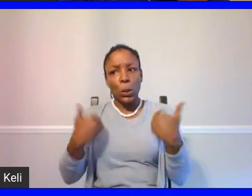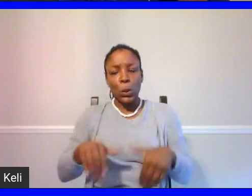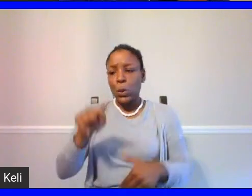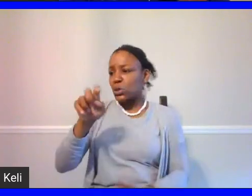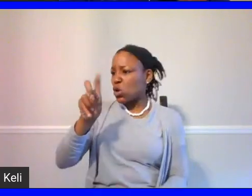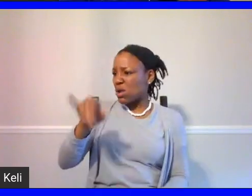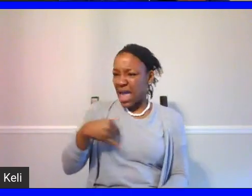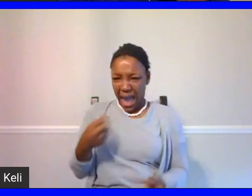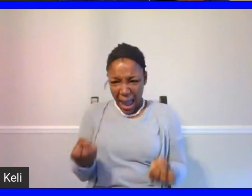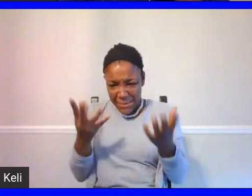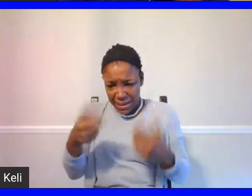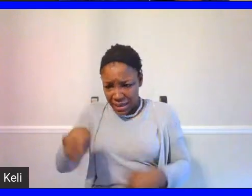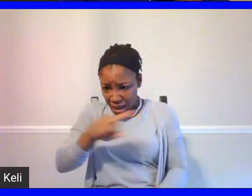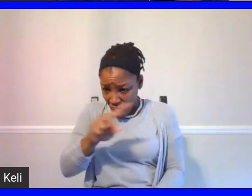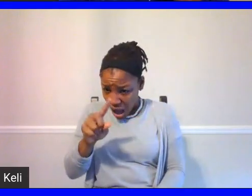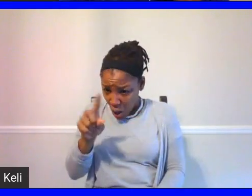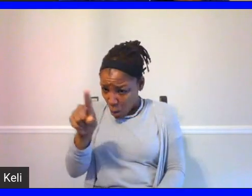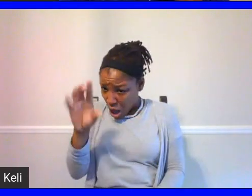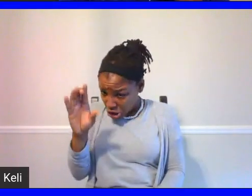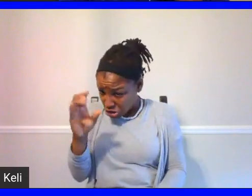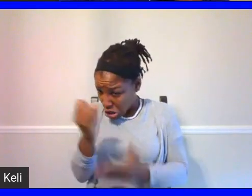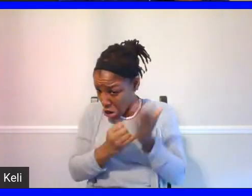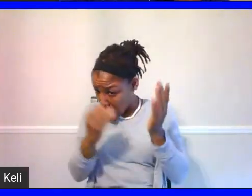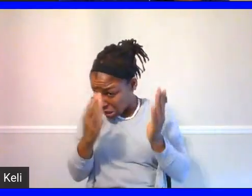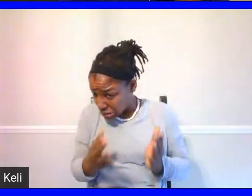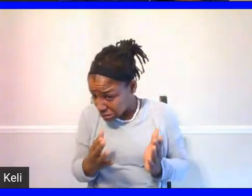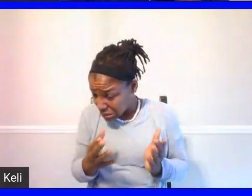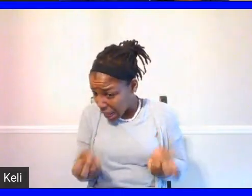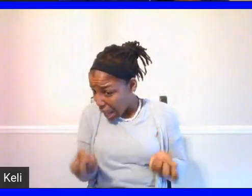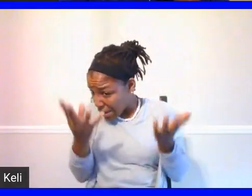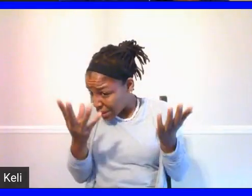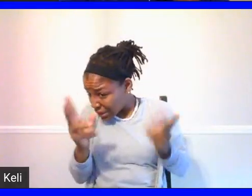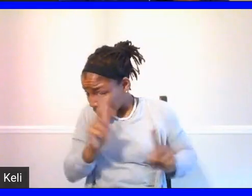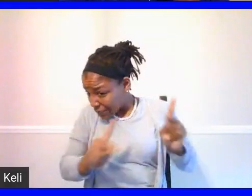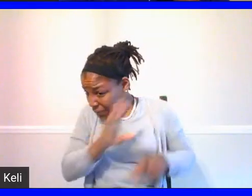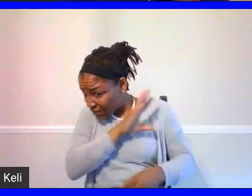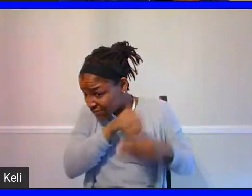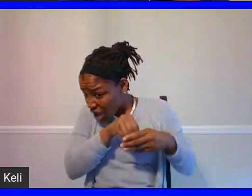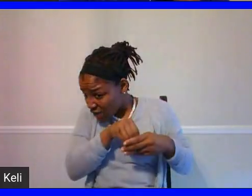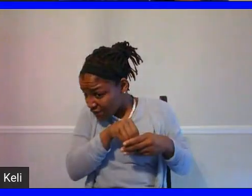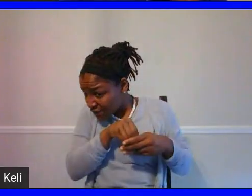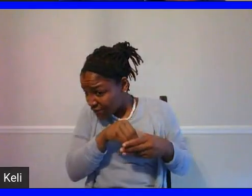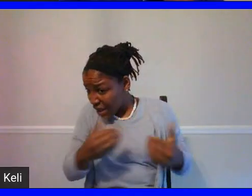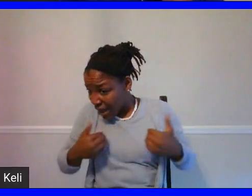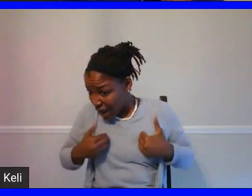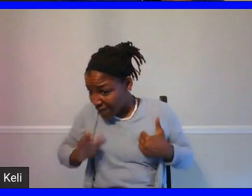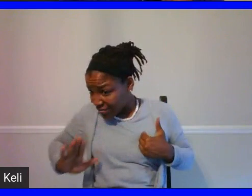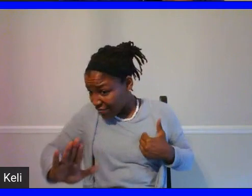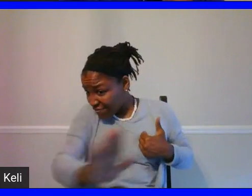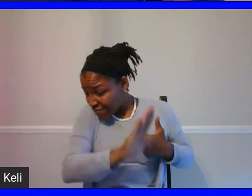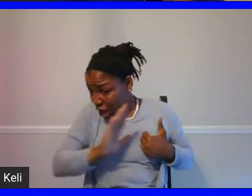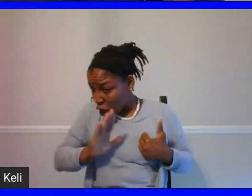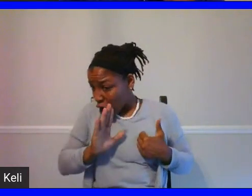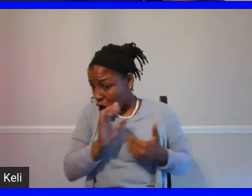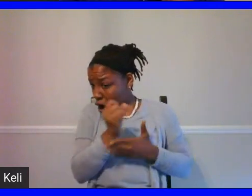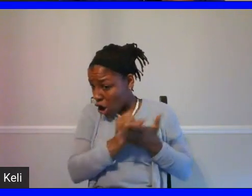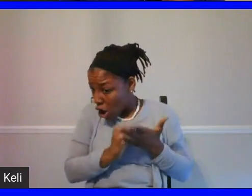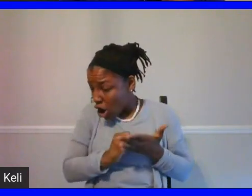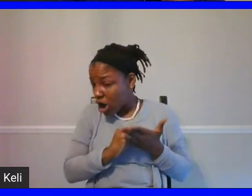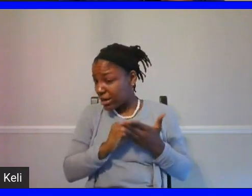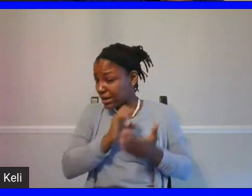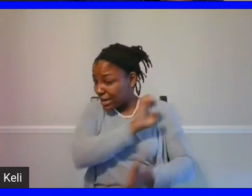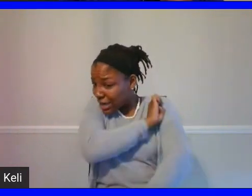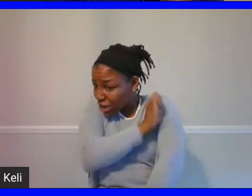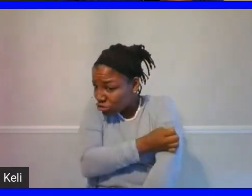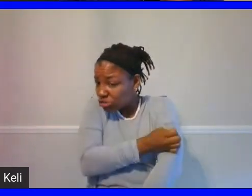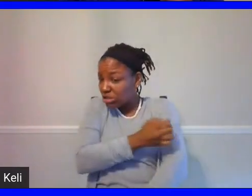100 artists. Yeah. And I might be underestimating how many people had their craft and their art and their energy and